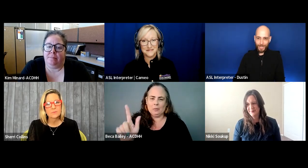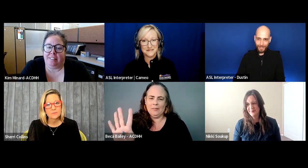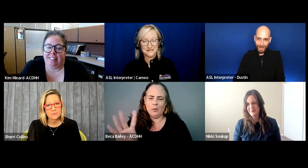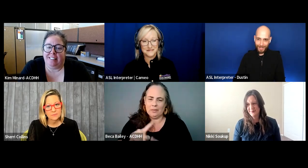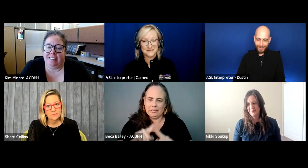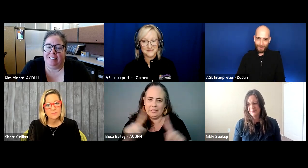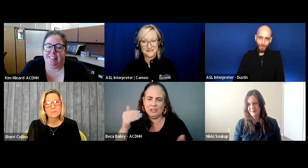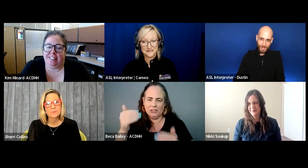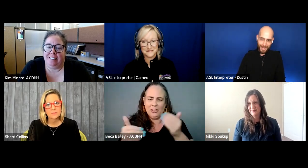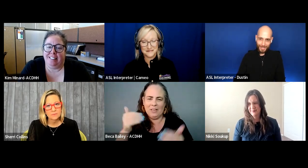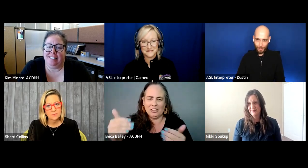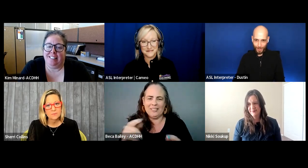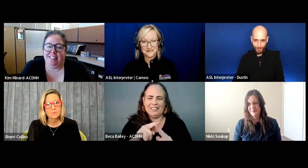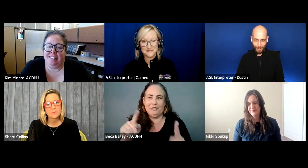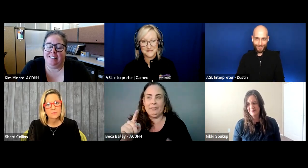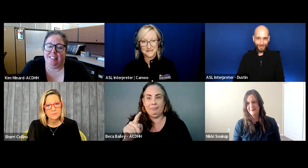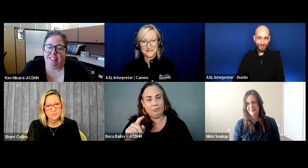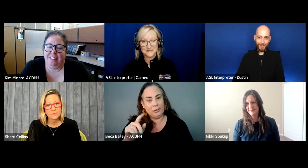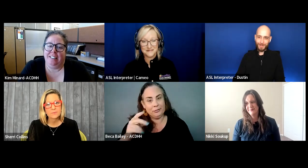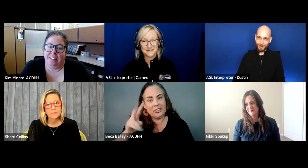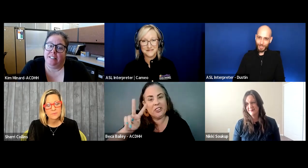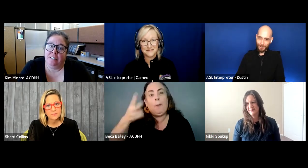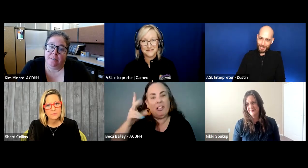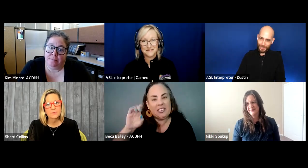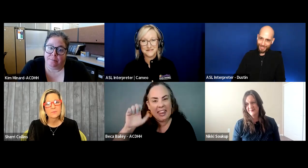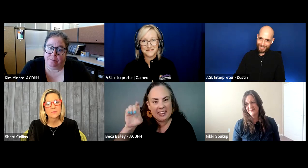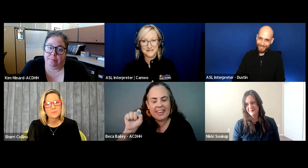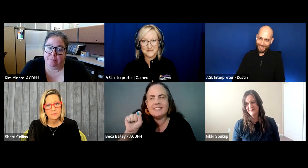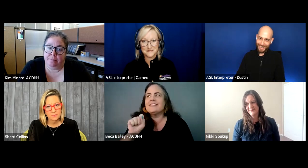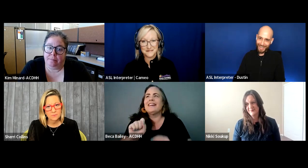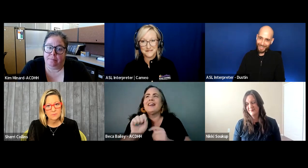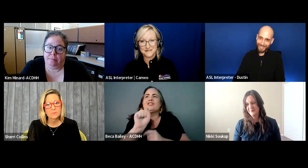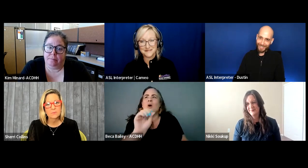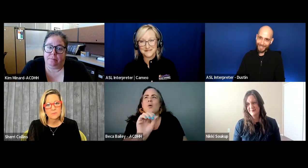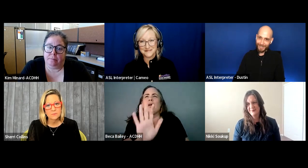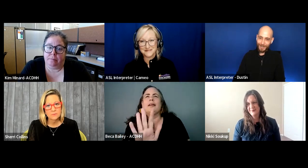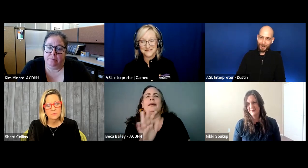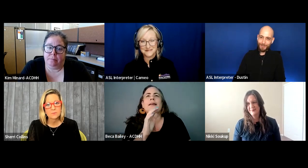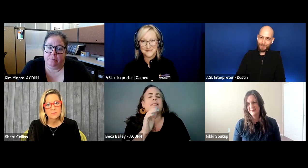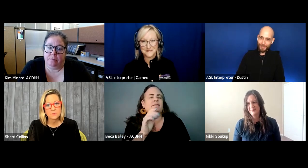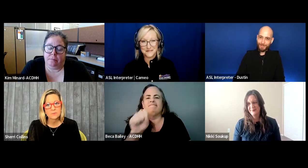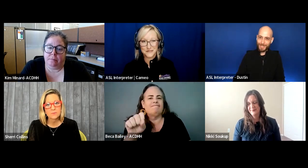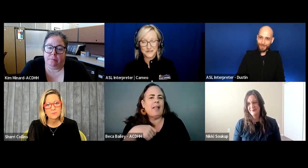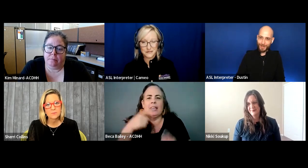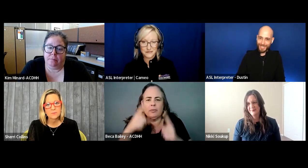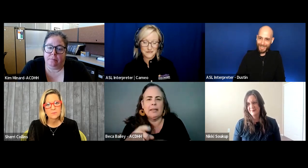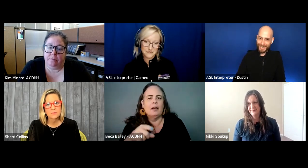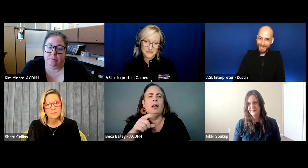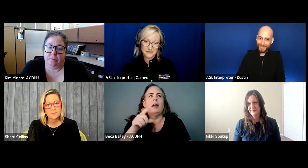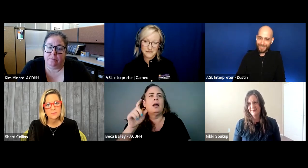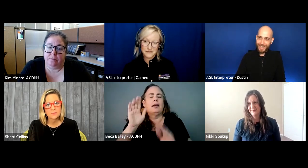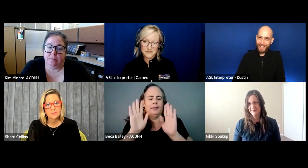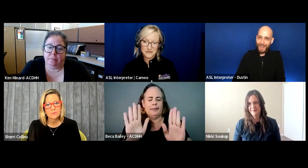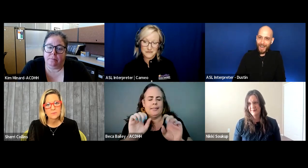world through his eyes. I'm 48. He's 24. We're from different generations and from